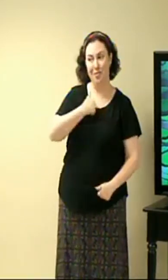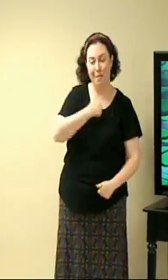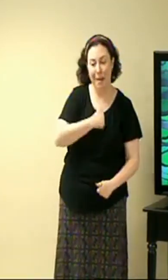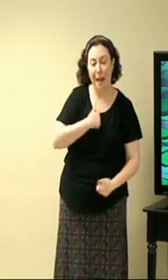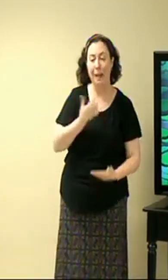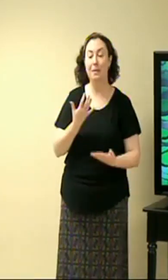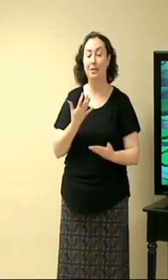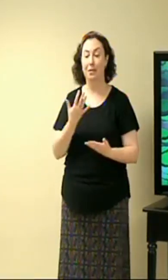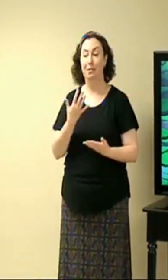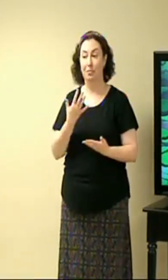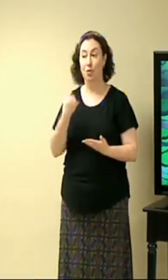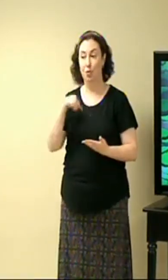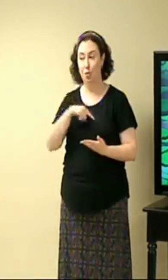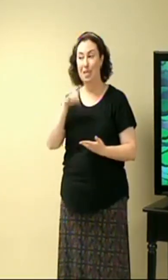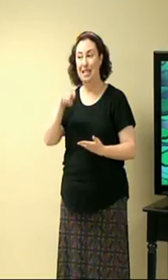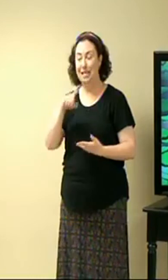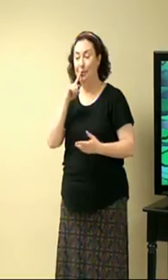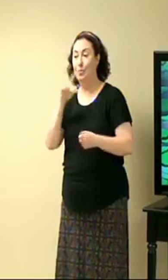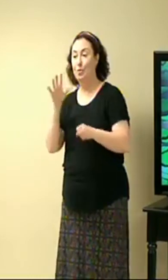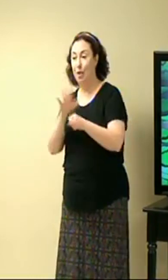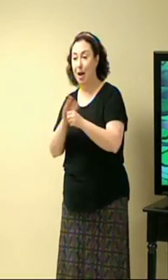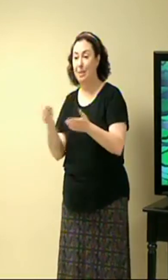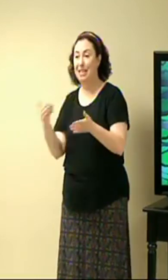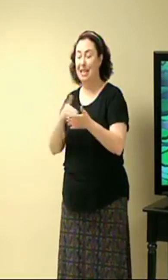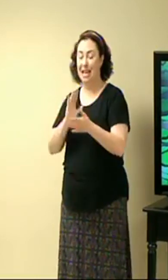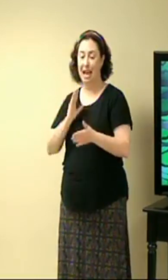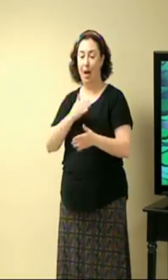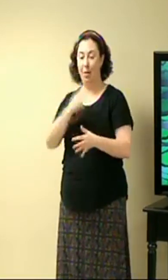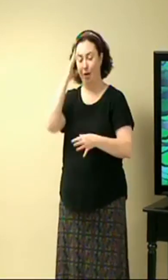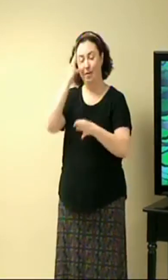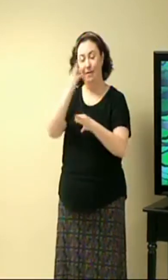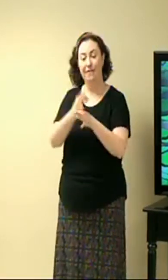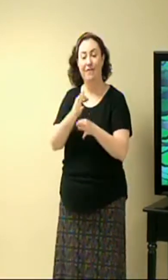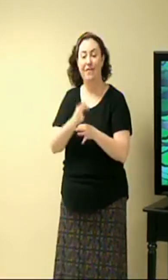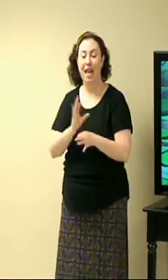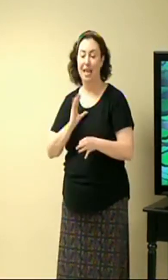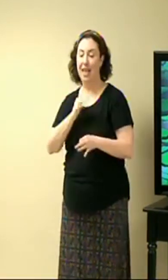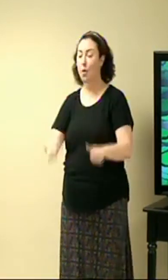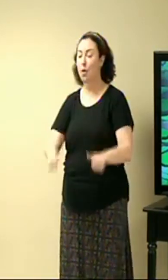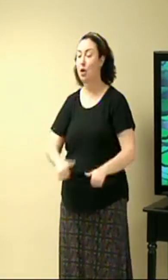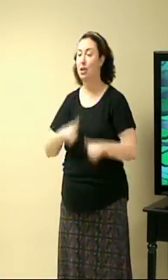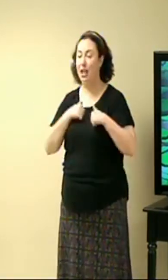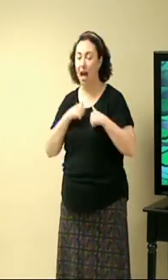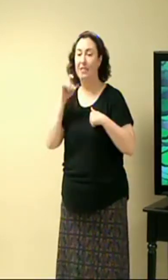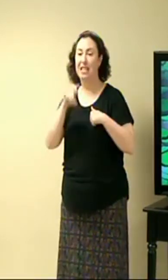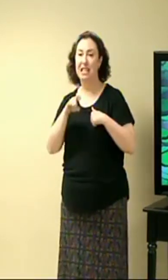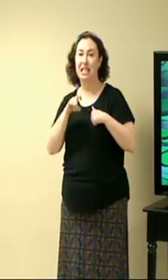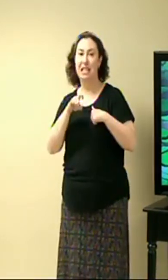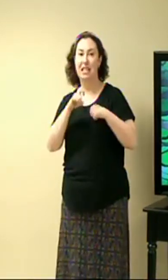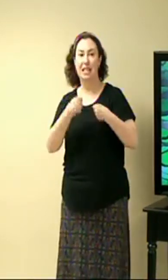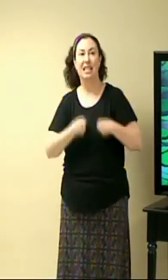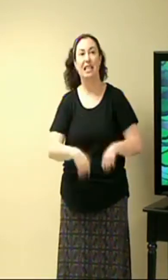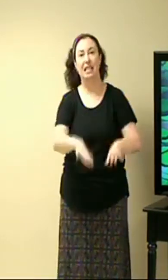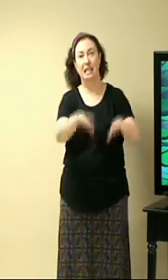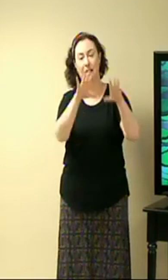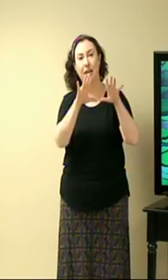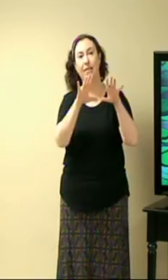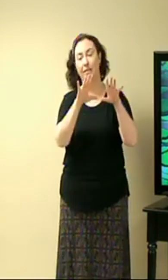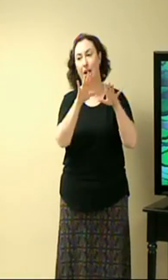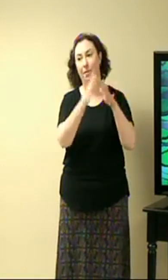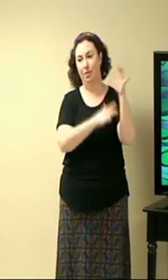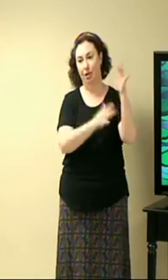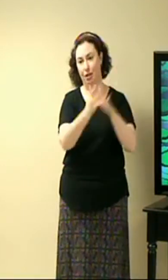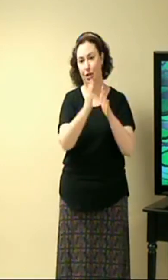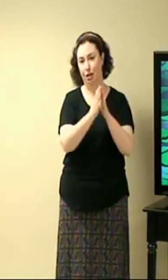we need to recommit our faith, our lives, every sphere of who we are to Jesus. Let's pray and ask God to apply this message to our